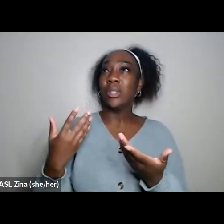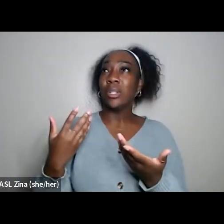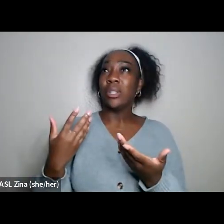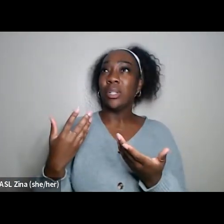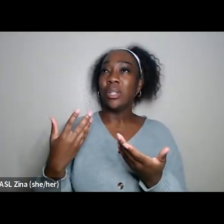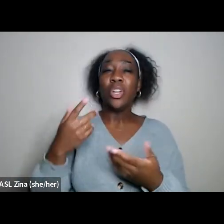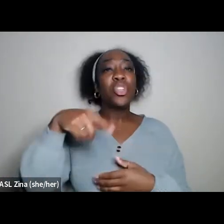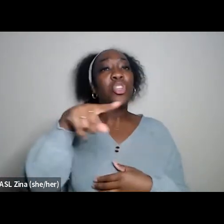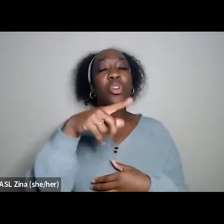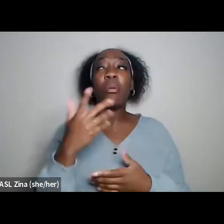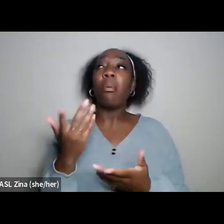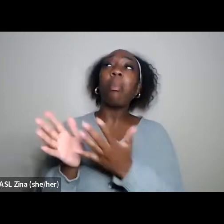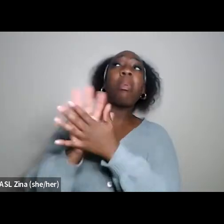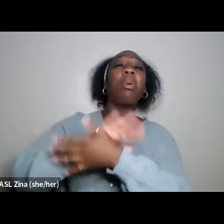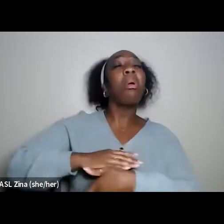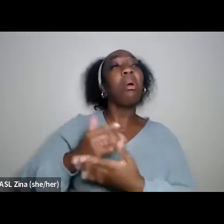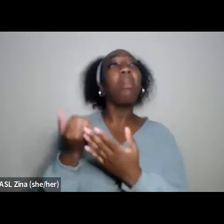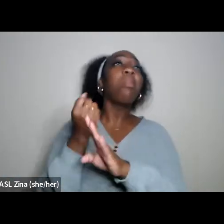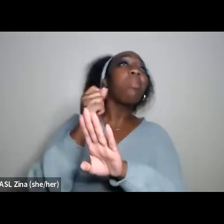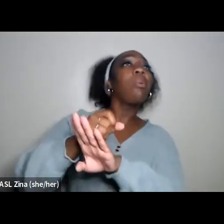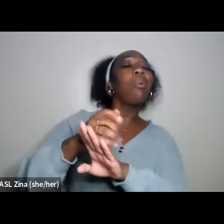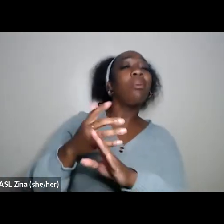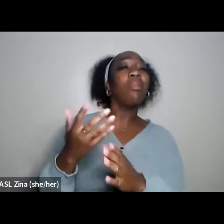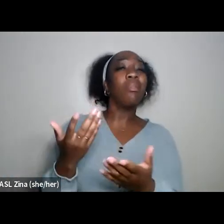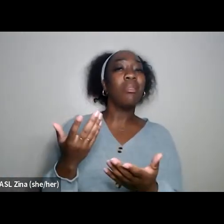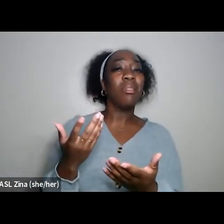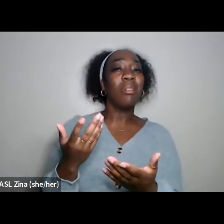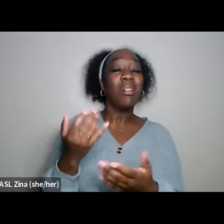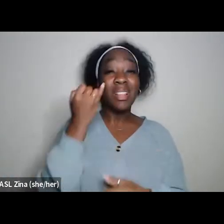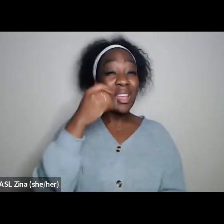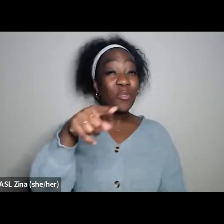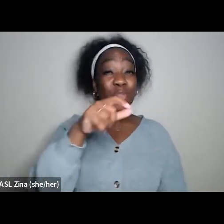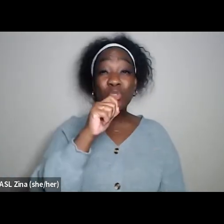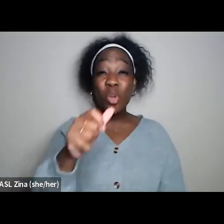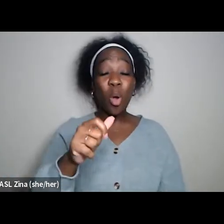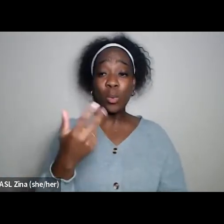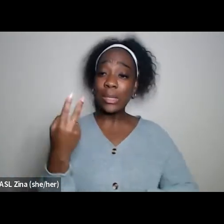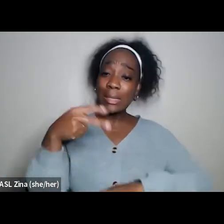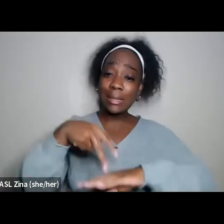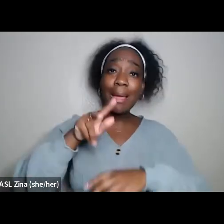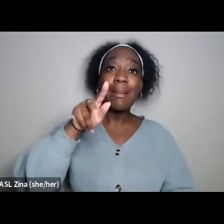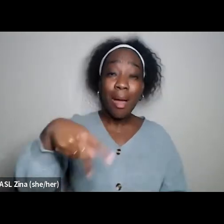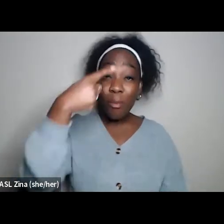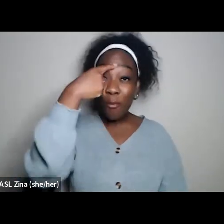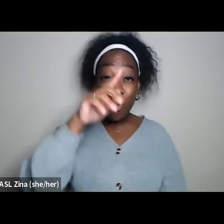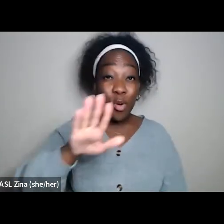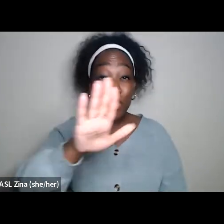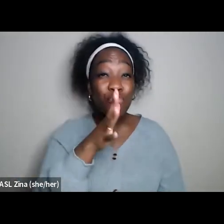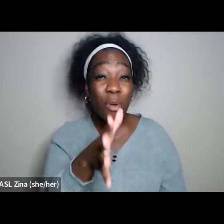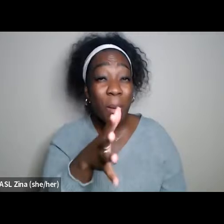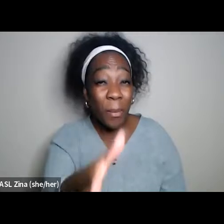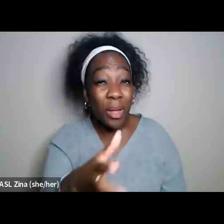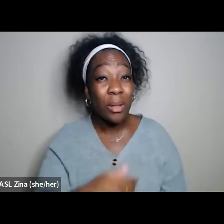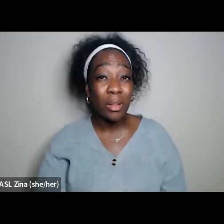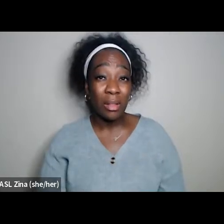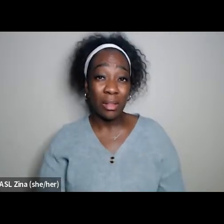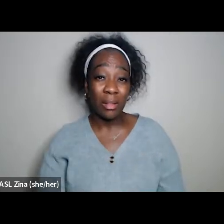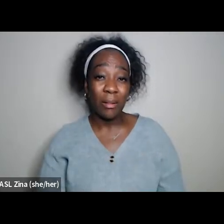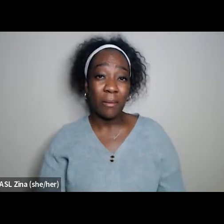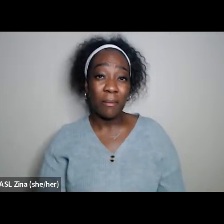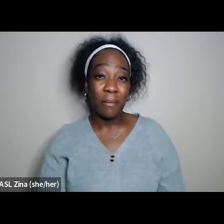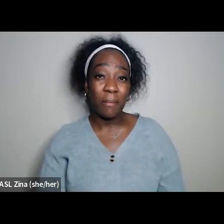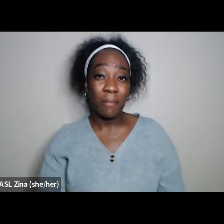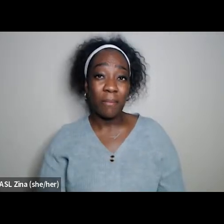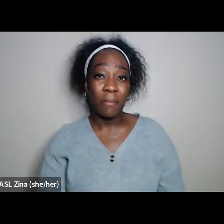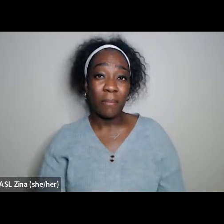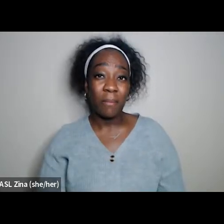what the Creator calls you to do if you don't stand up for your grandmother, for our grandmothers. These are